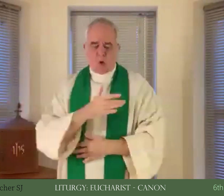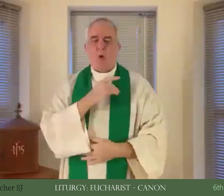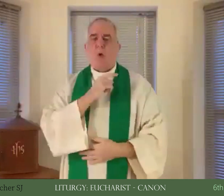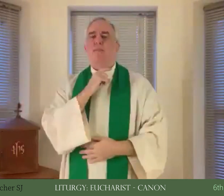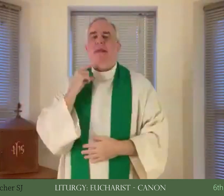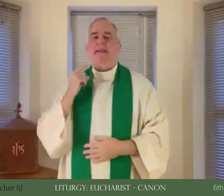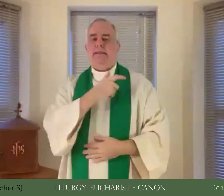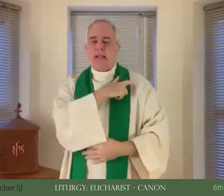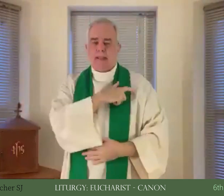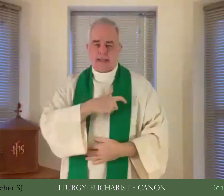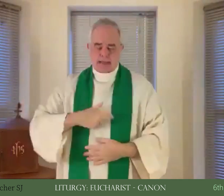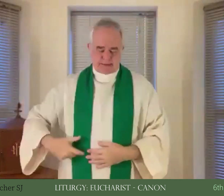all priests and